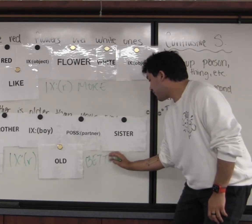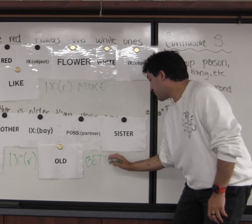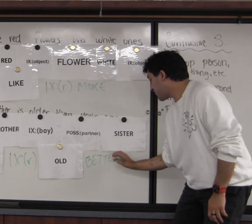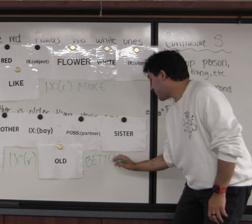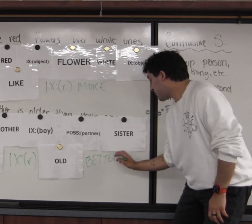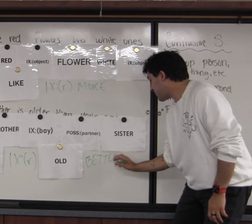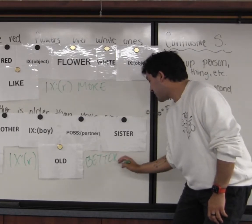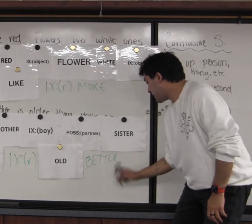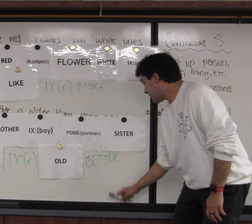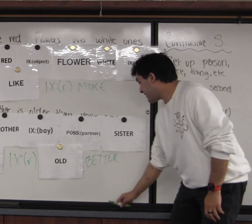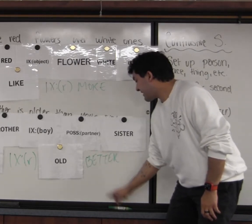older,